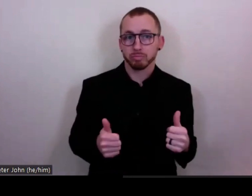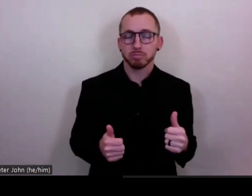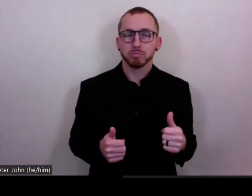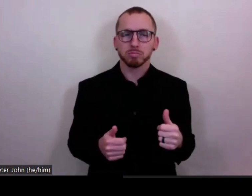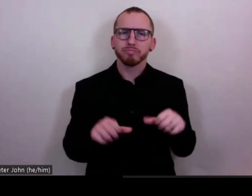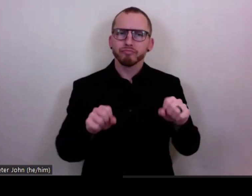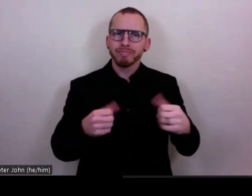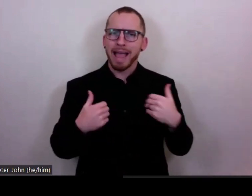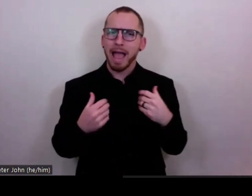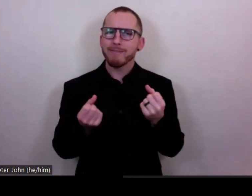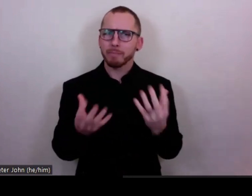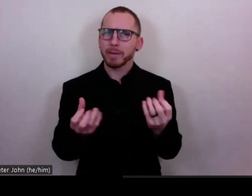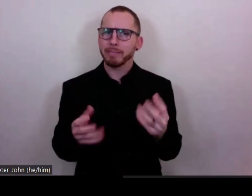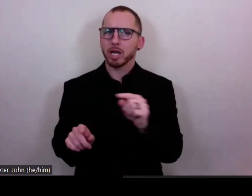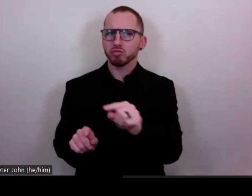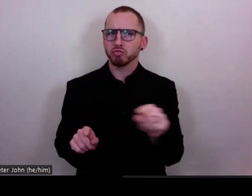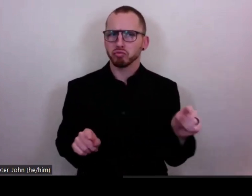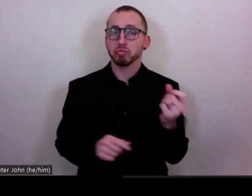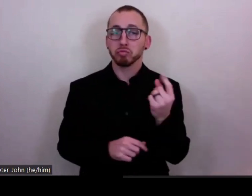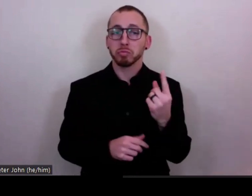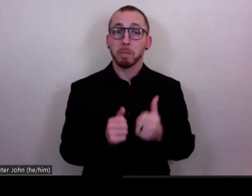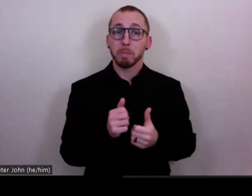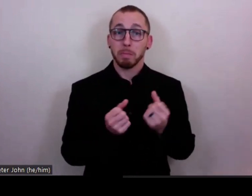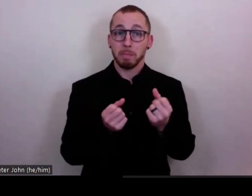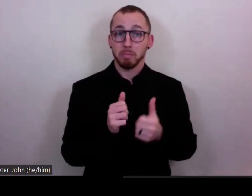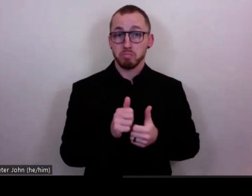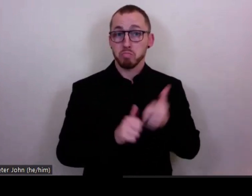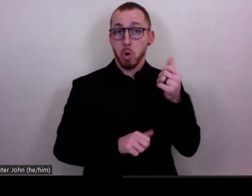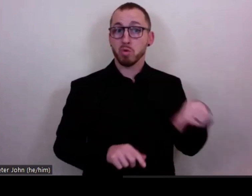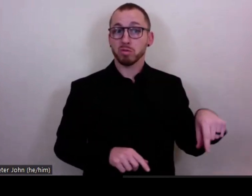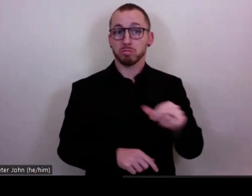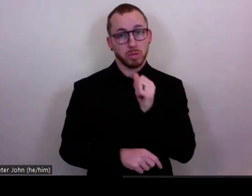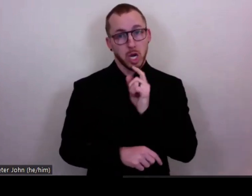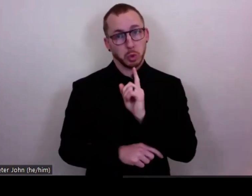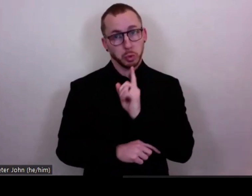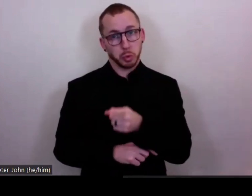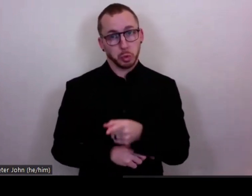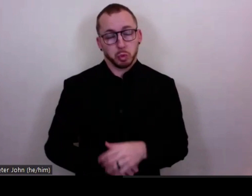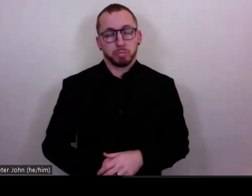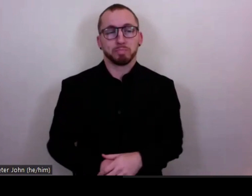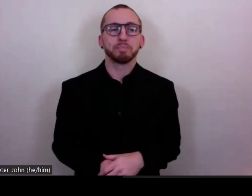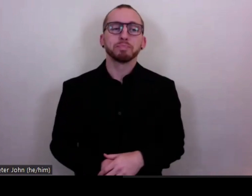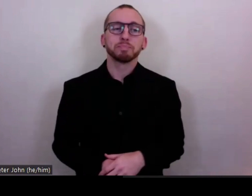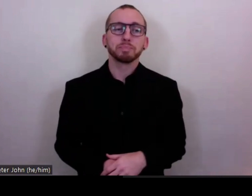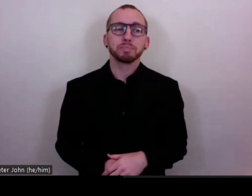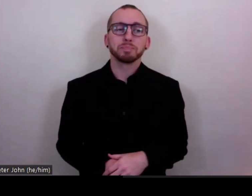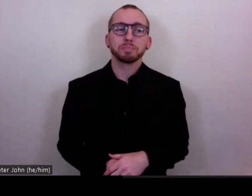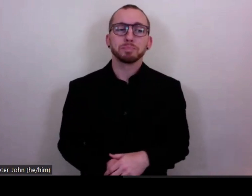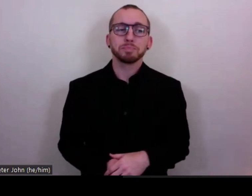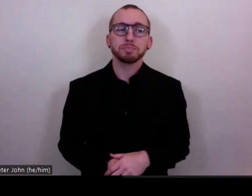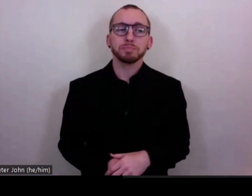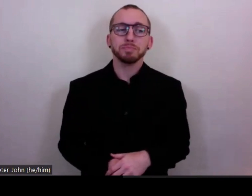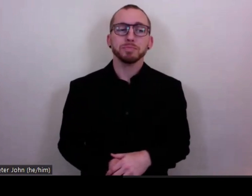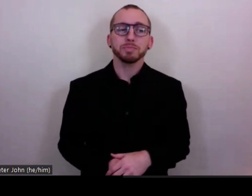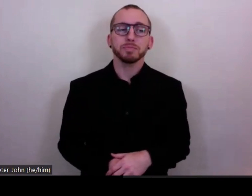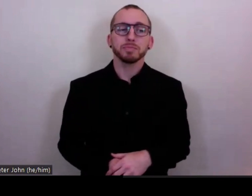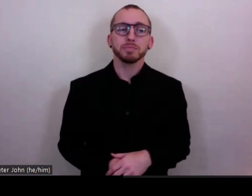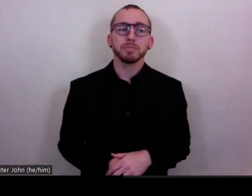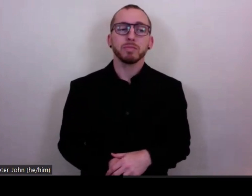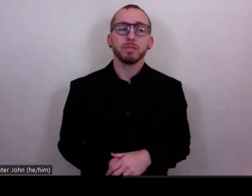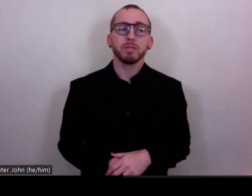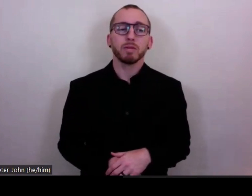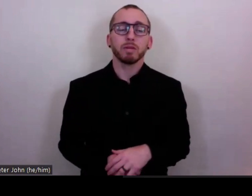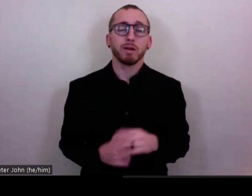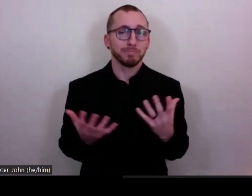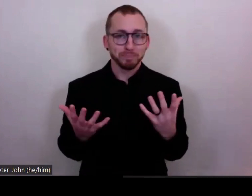but the majority of them, that's not the case. They may, when I think of what happens